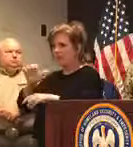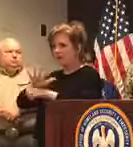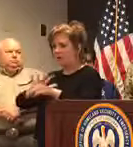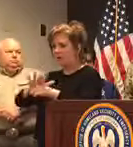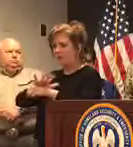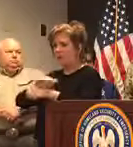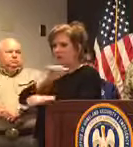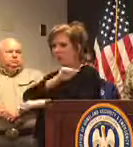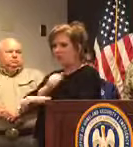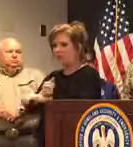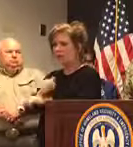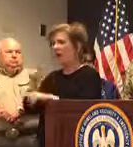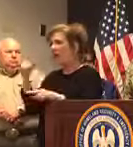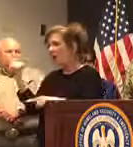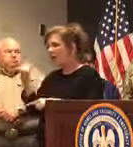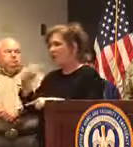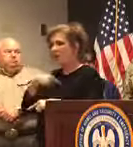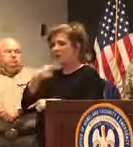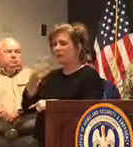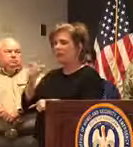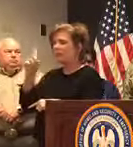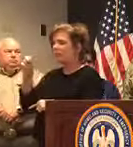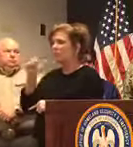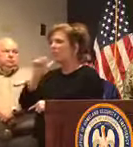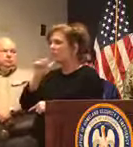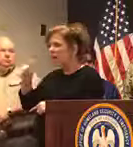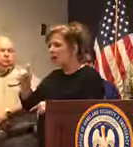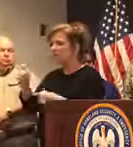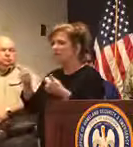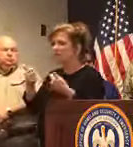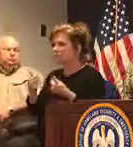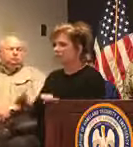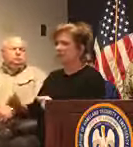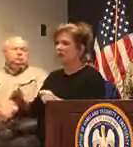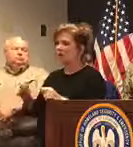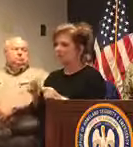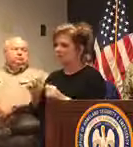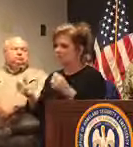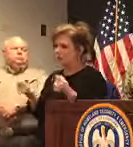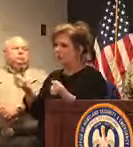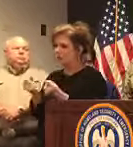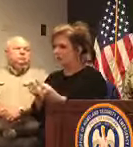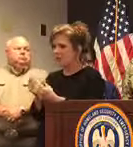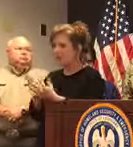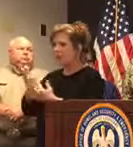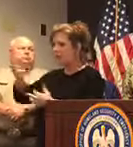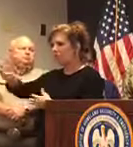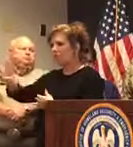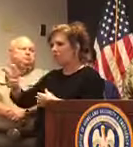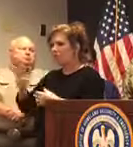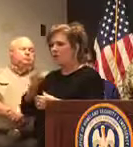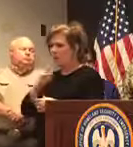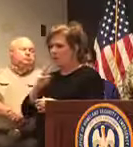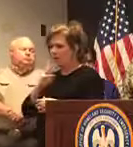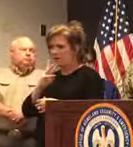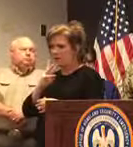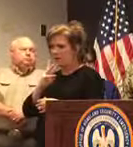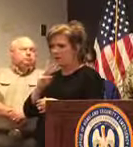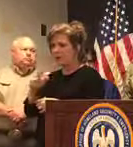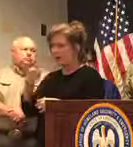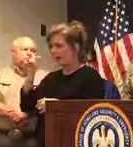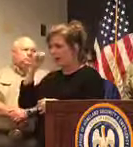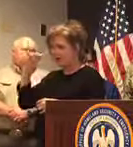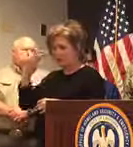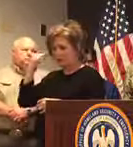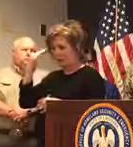say, do not attempt to drive through flooded roads and highways when you don't know how deep the water is and